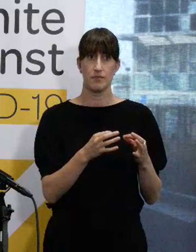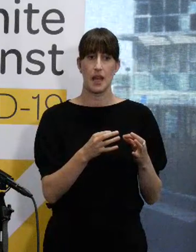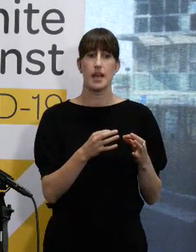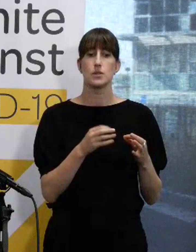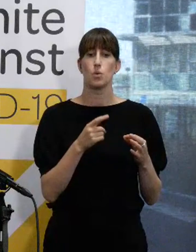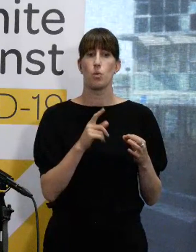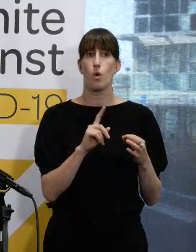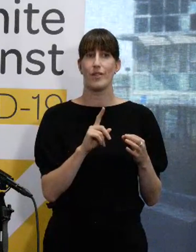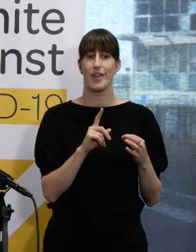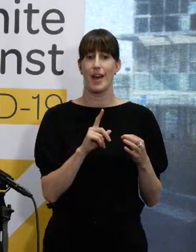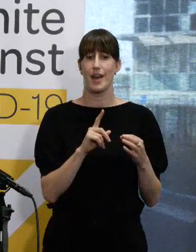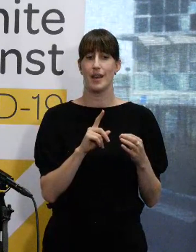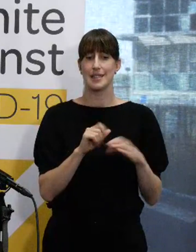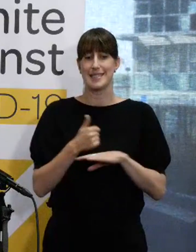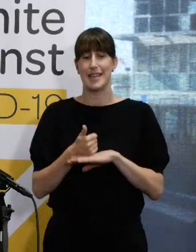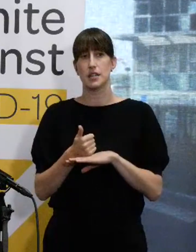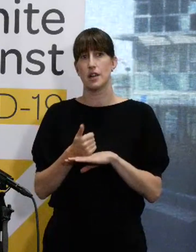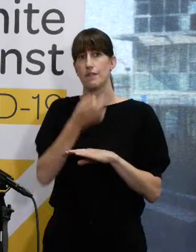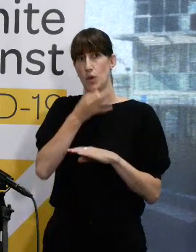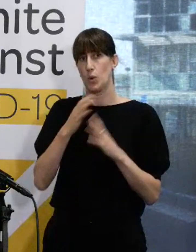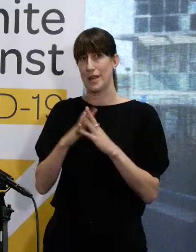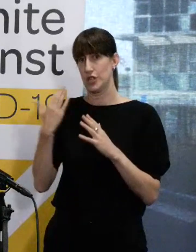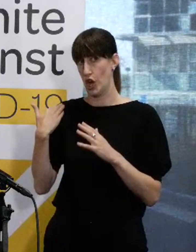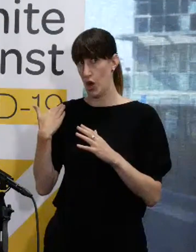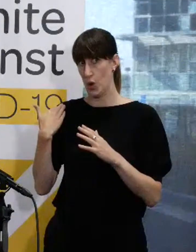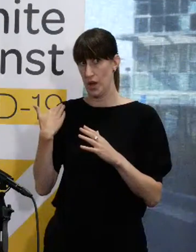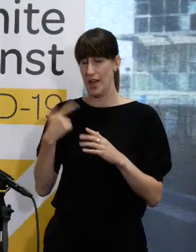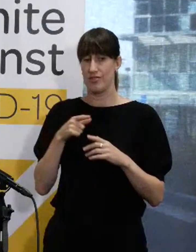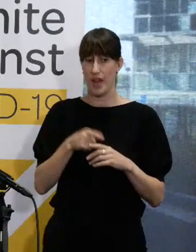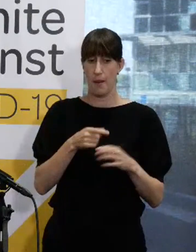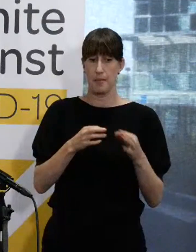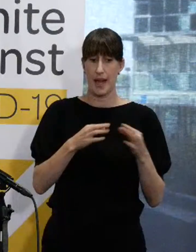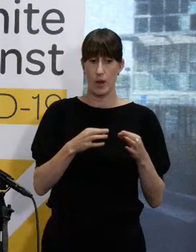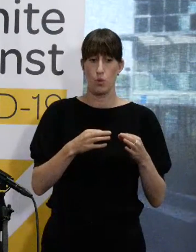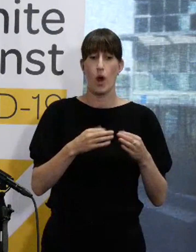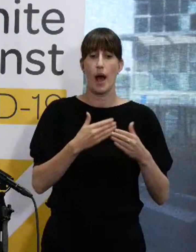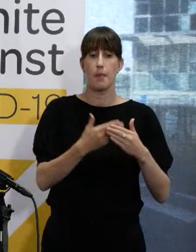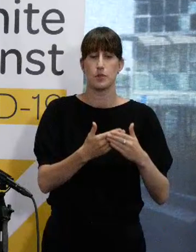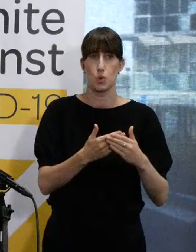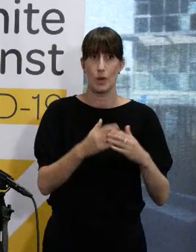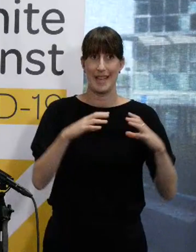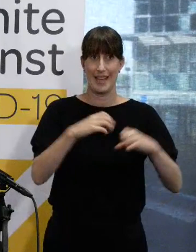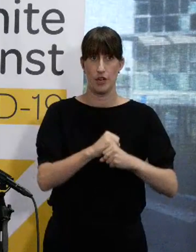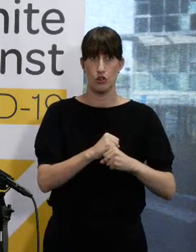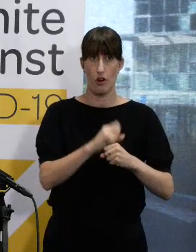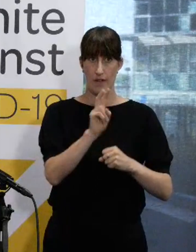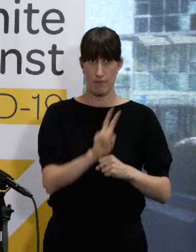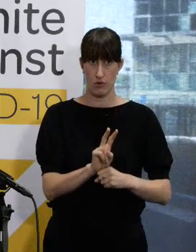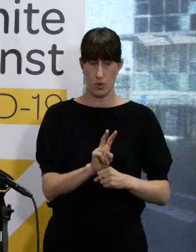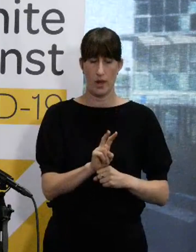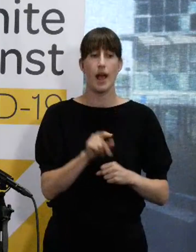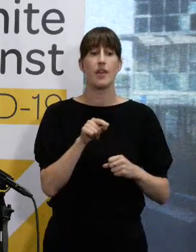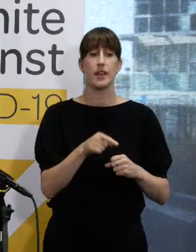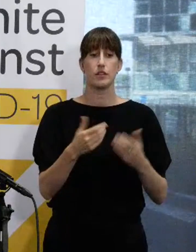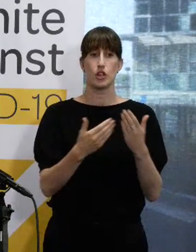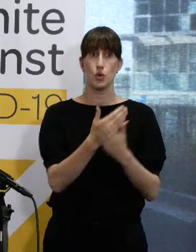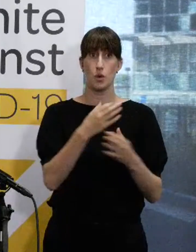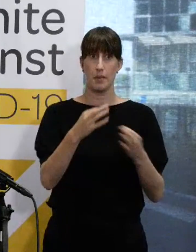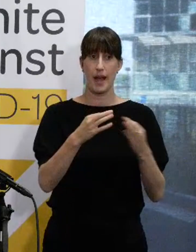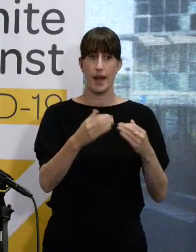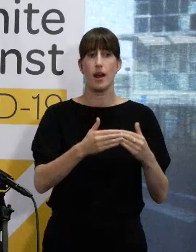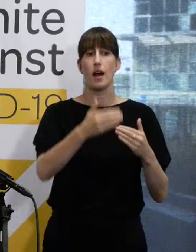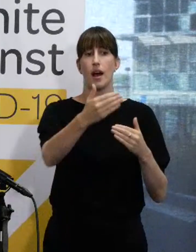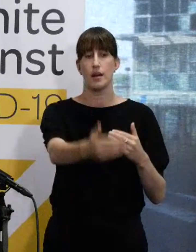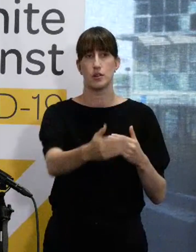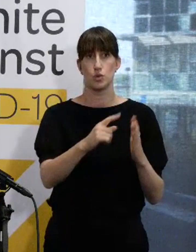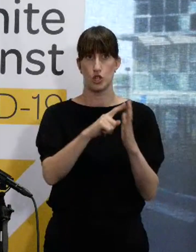took us through to the end of April. Their next plans go through to the end of June. The 95% is 95% of what we expected the